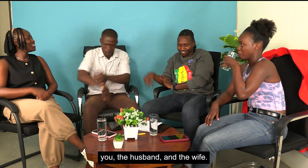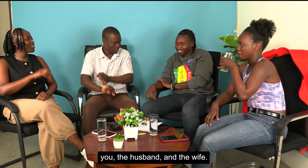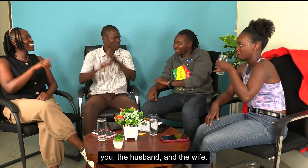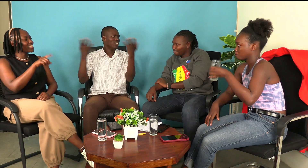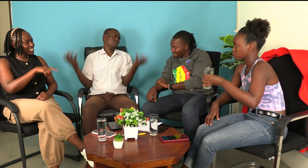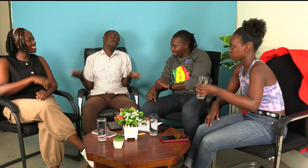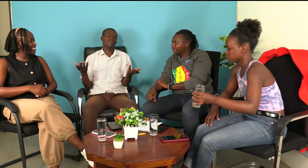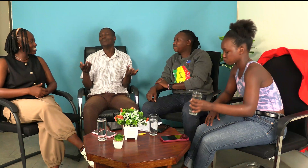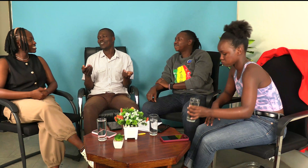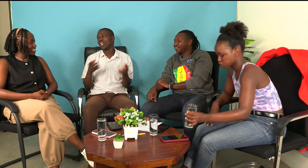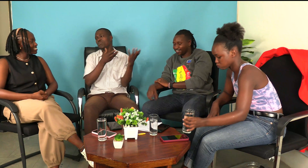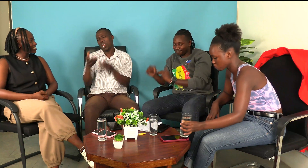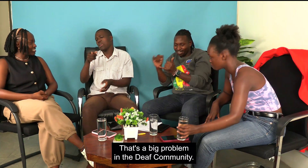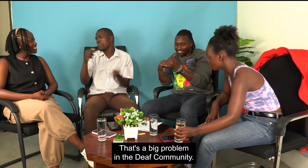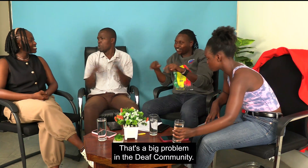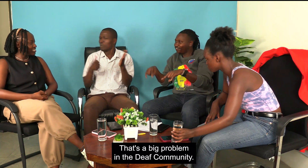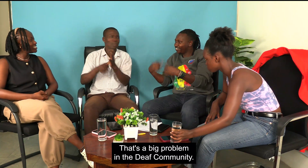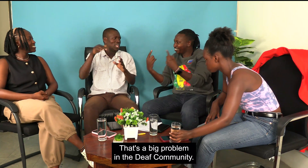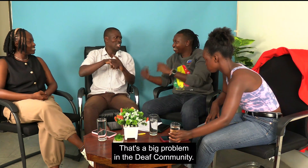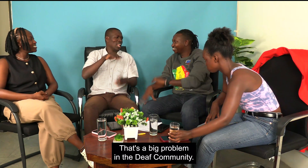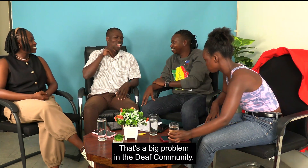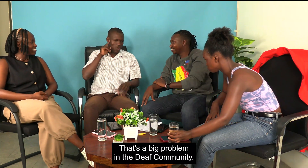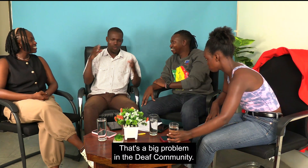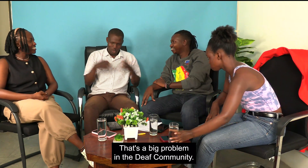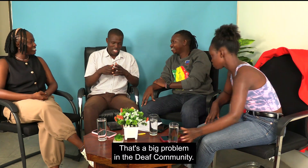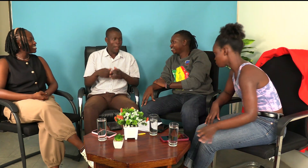driver a conflict with the interference of the third party. Yeah.